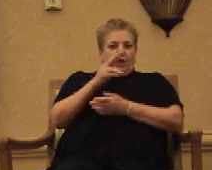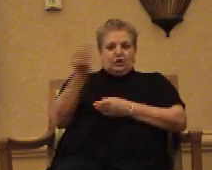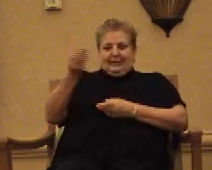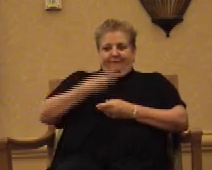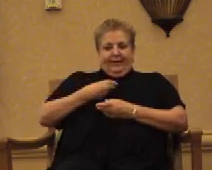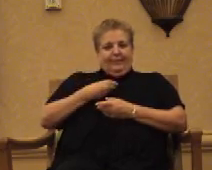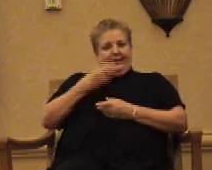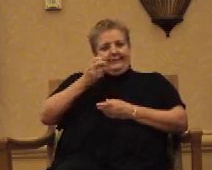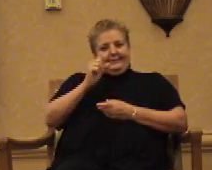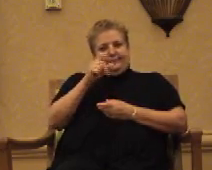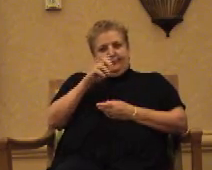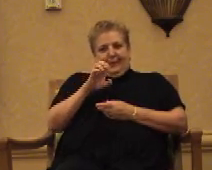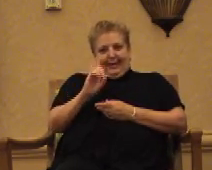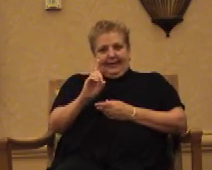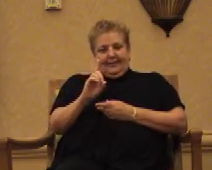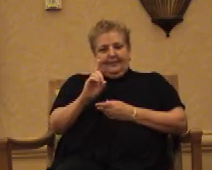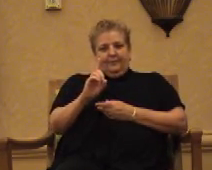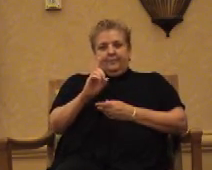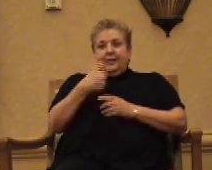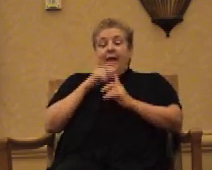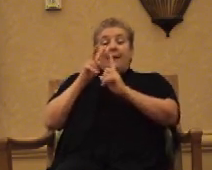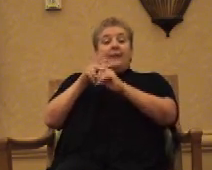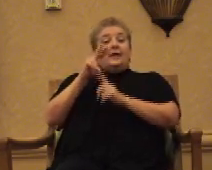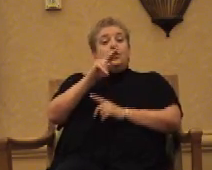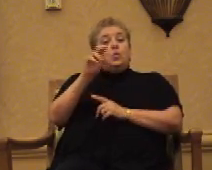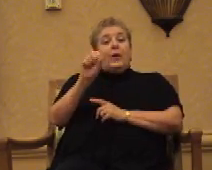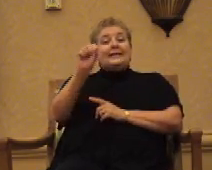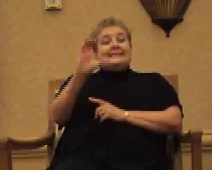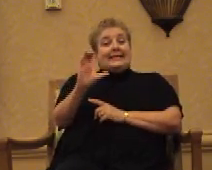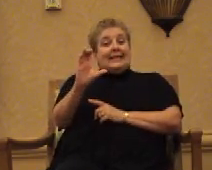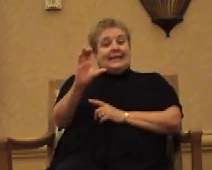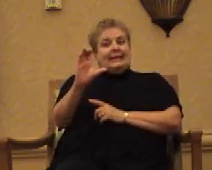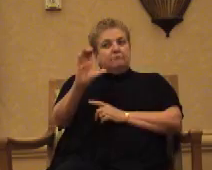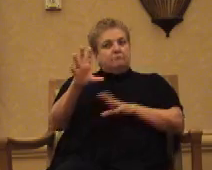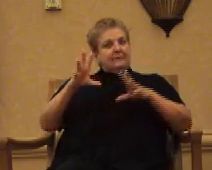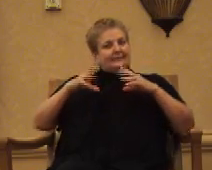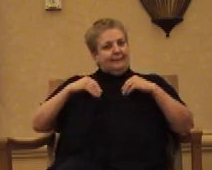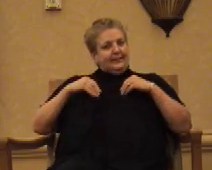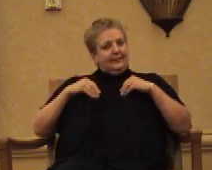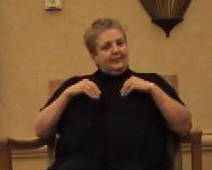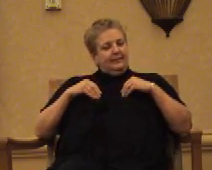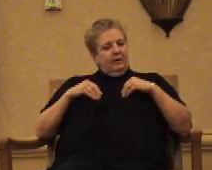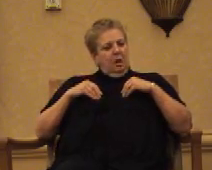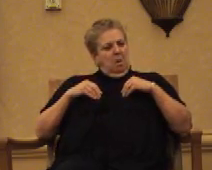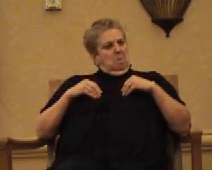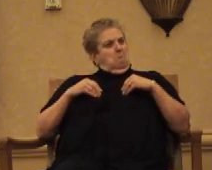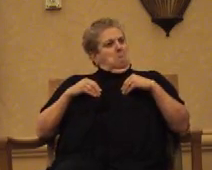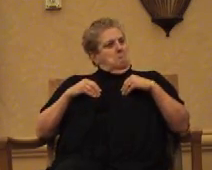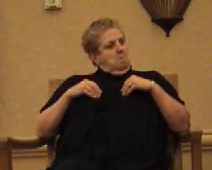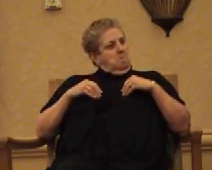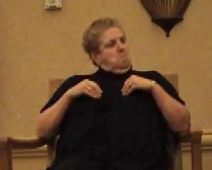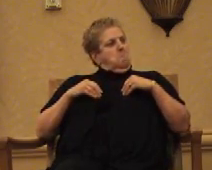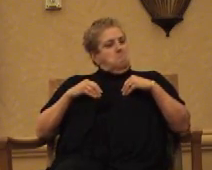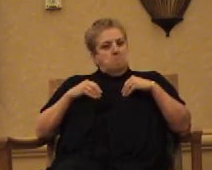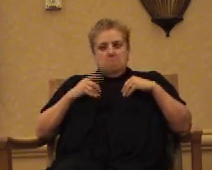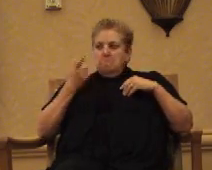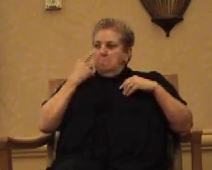apply to USC, and they take me, and it's looking good on the outside. I'm moving along